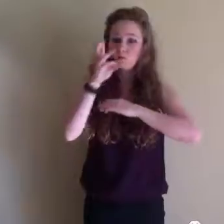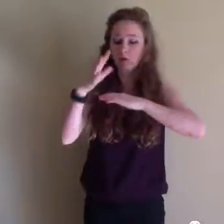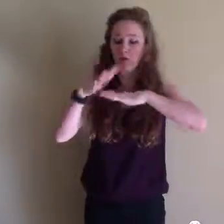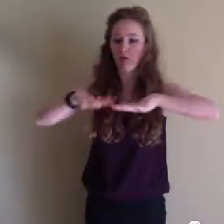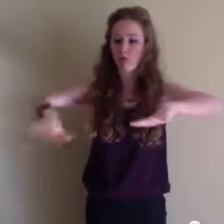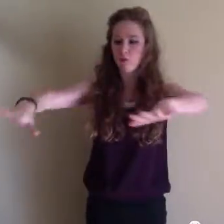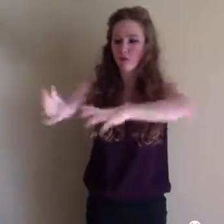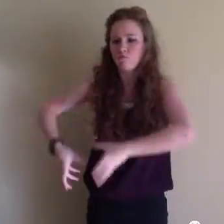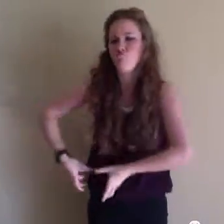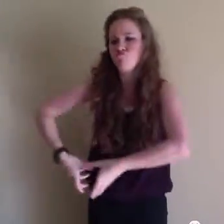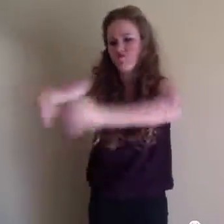harbor.